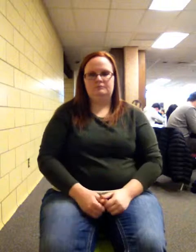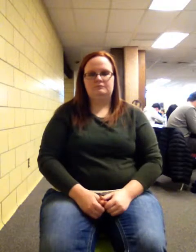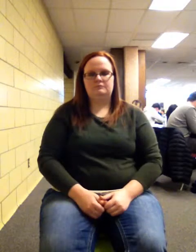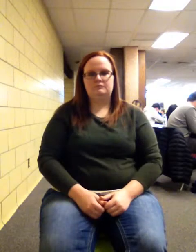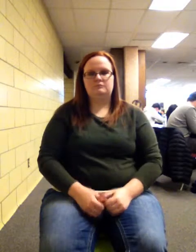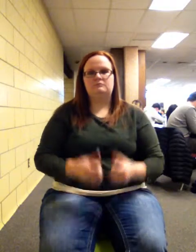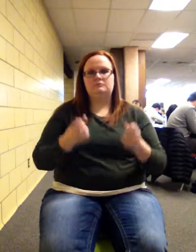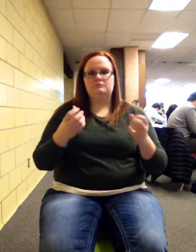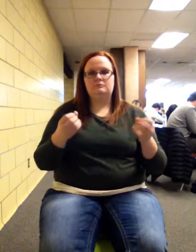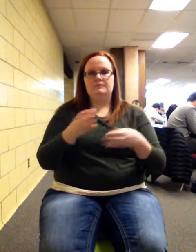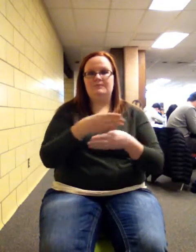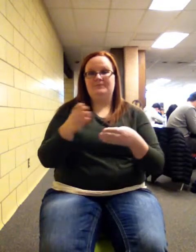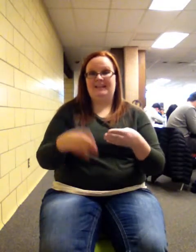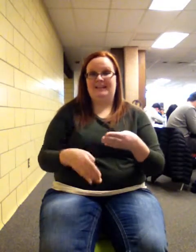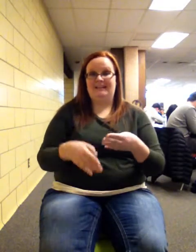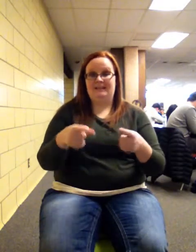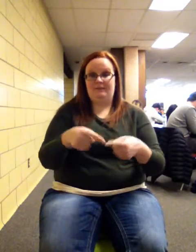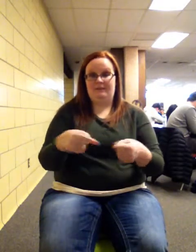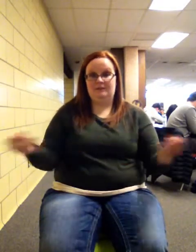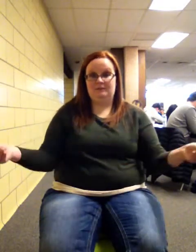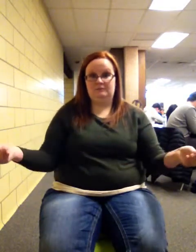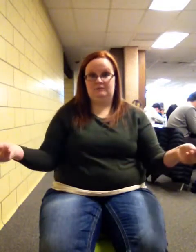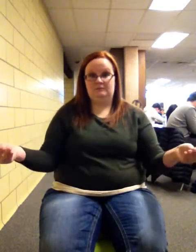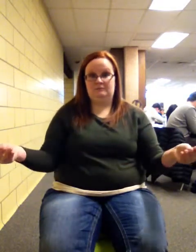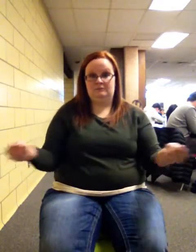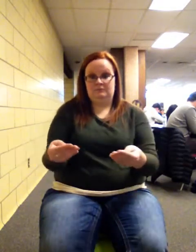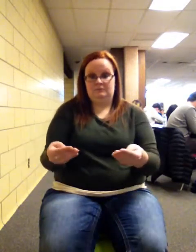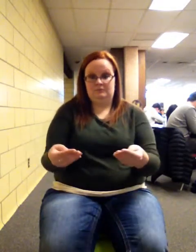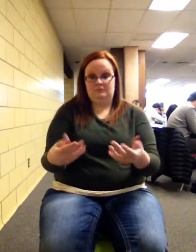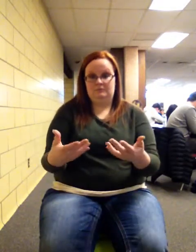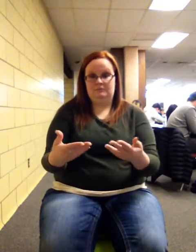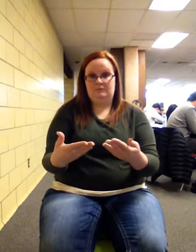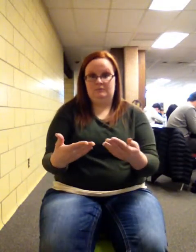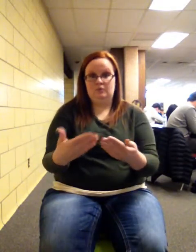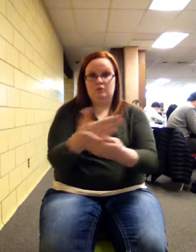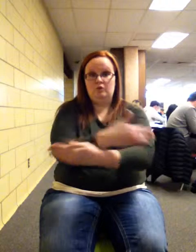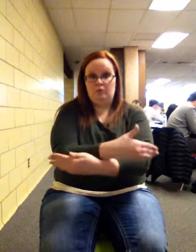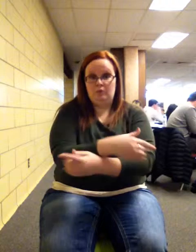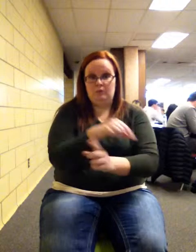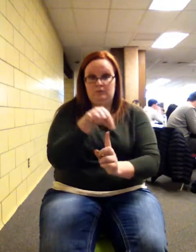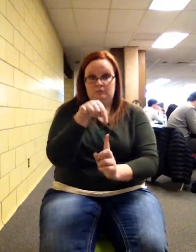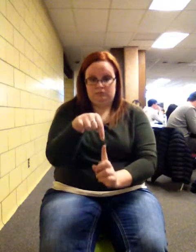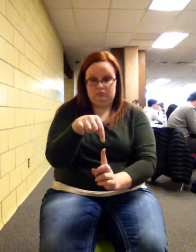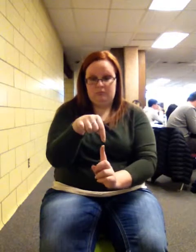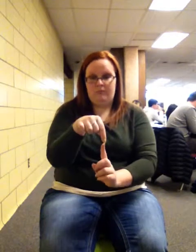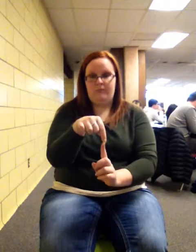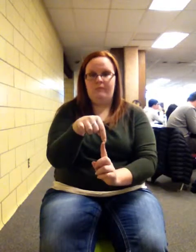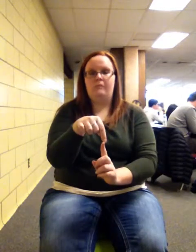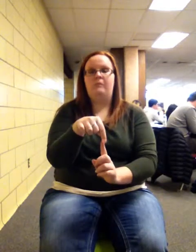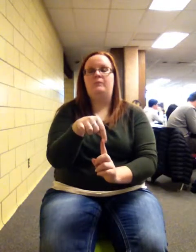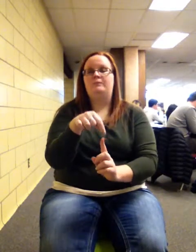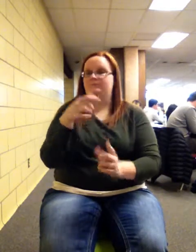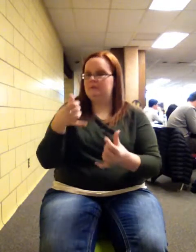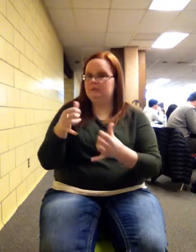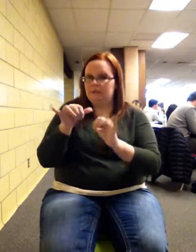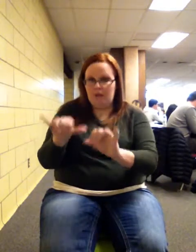So at the end of this transaction, once again, the saver would be the shareholder of record, and they would have all the rights that would come from being that